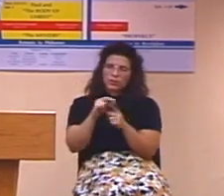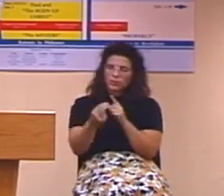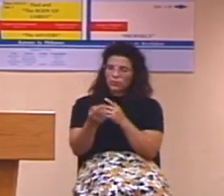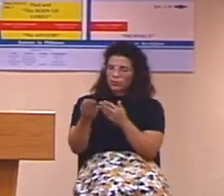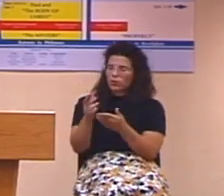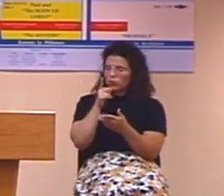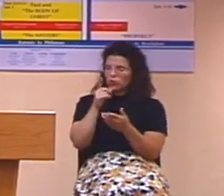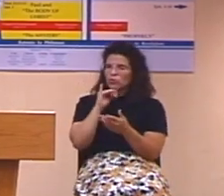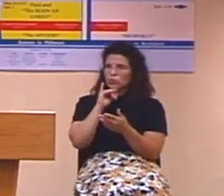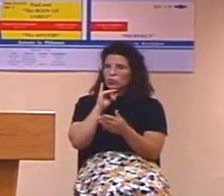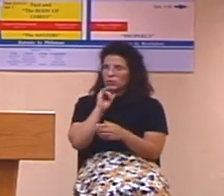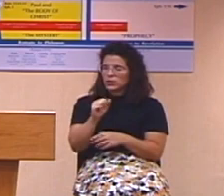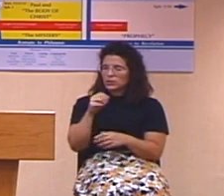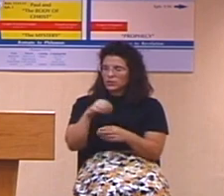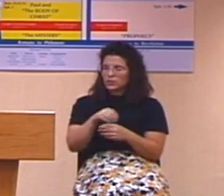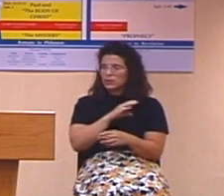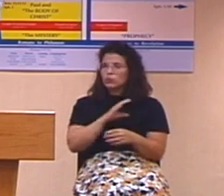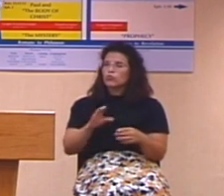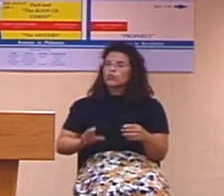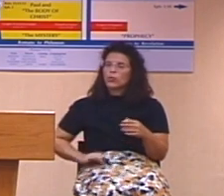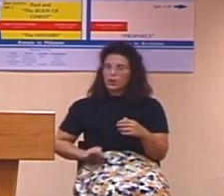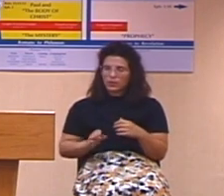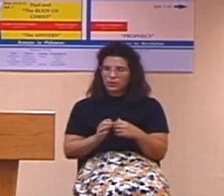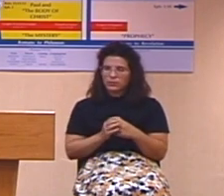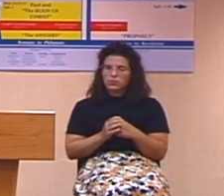as who she is in Christ.